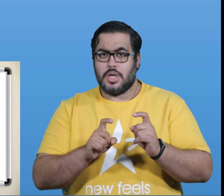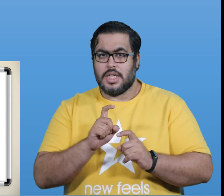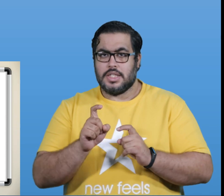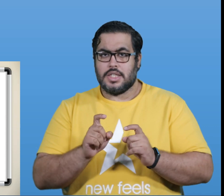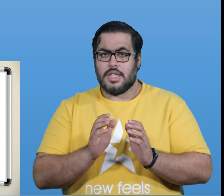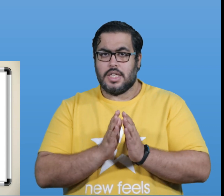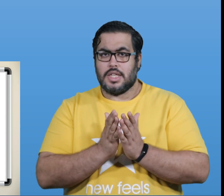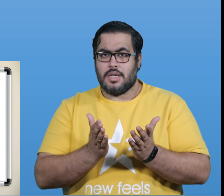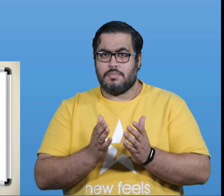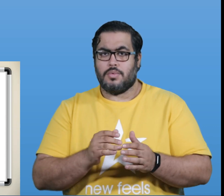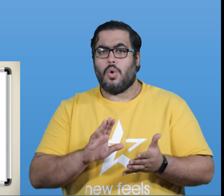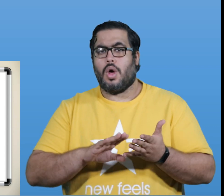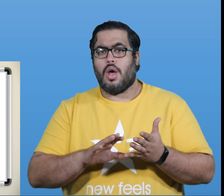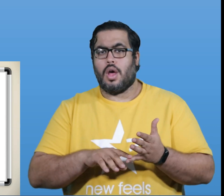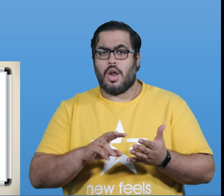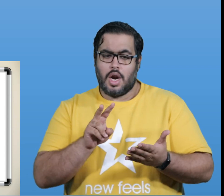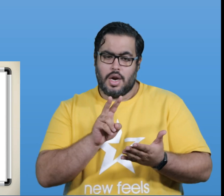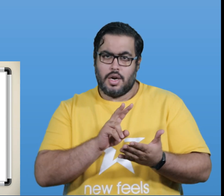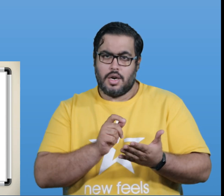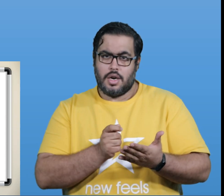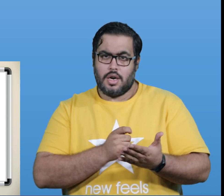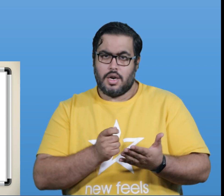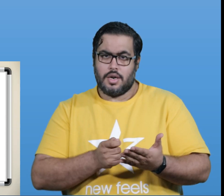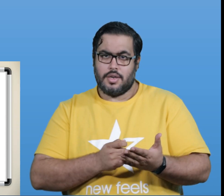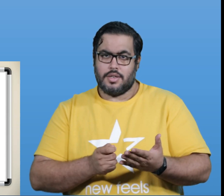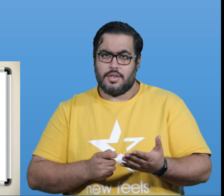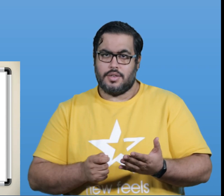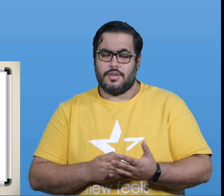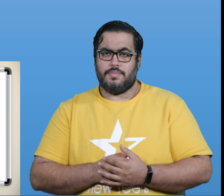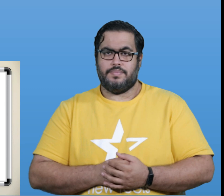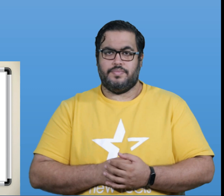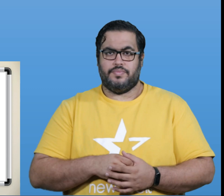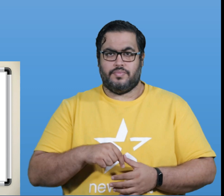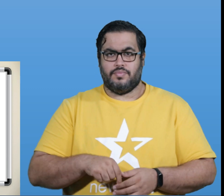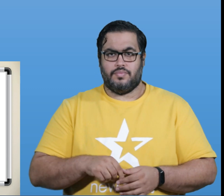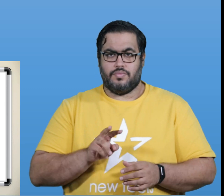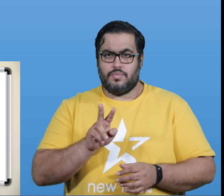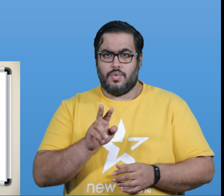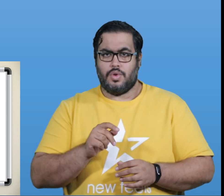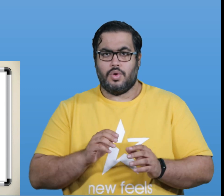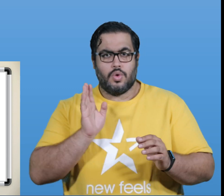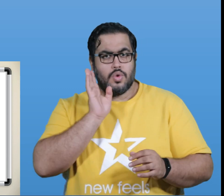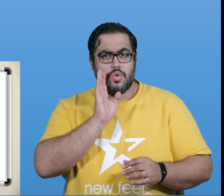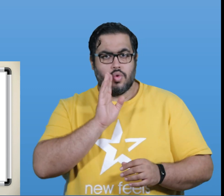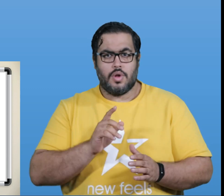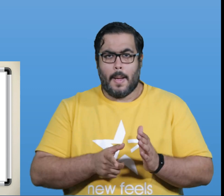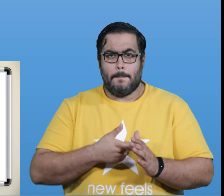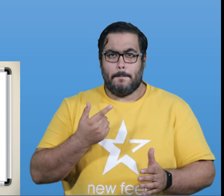to understand everything and how it goes, and we need to look at the exercises. So let's